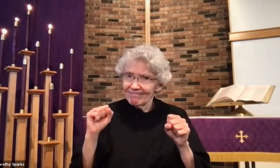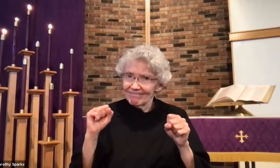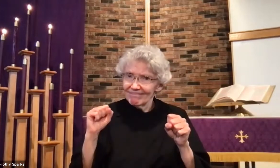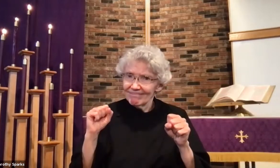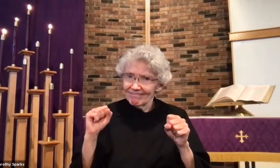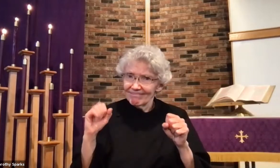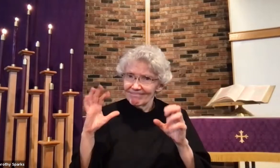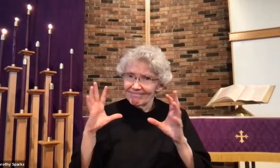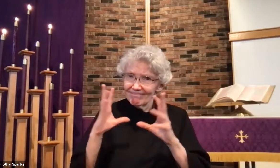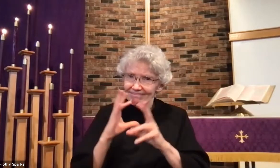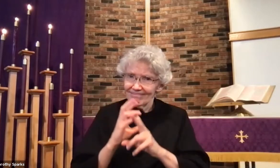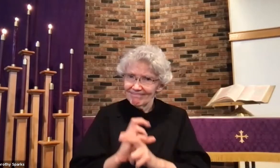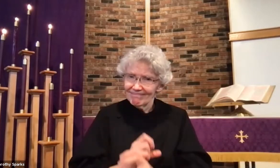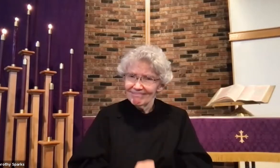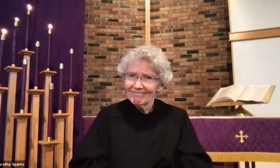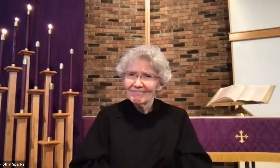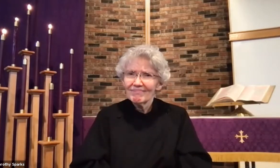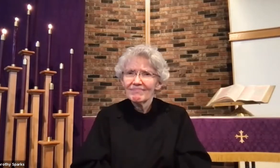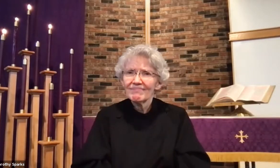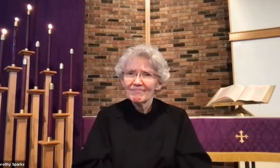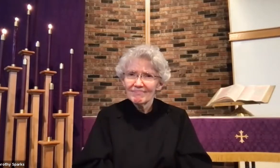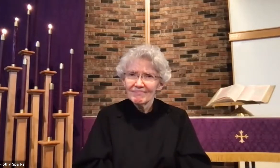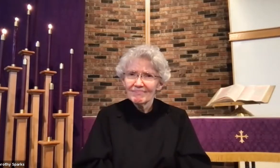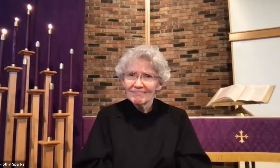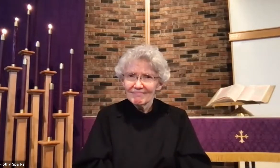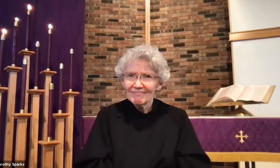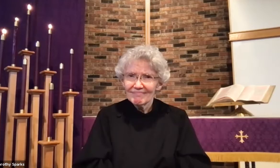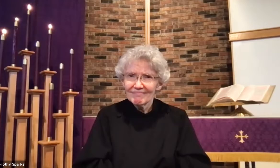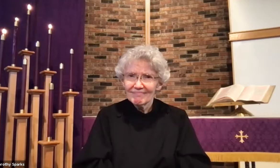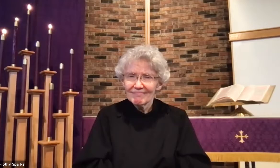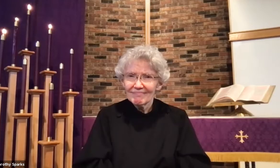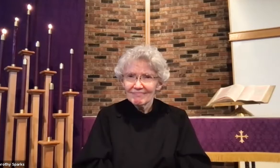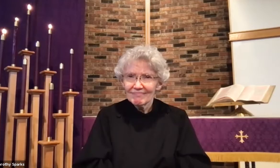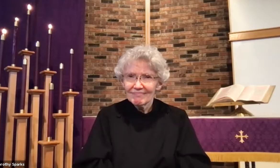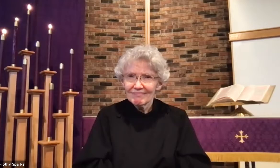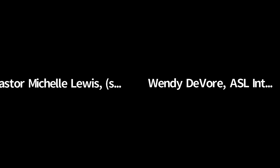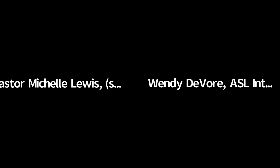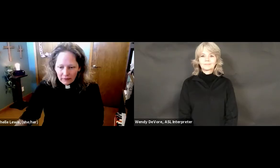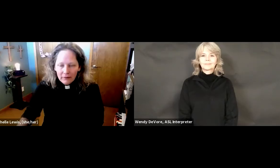And save them. Here ends the gospel reading.